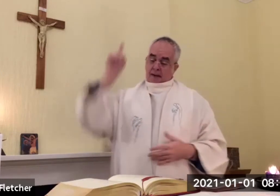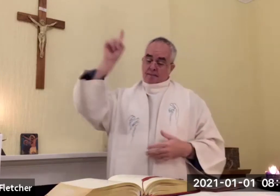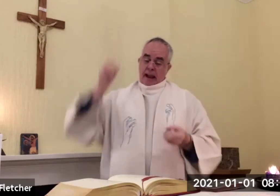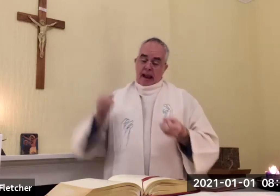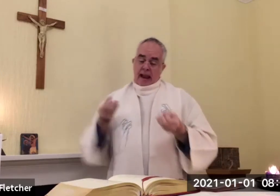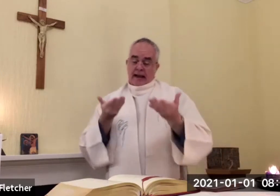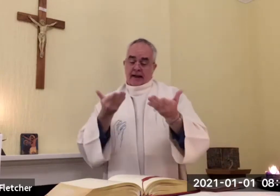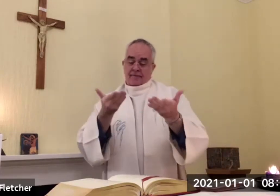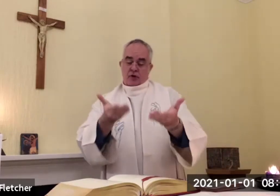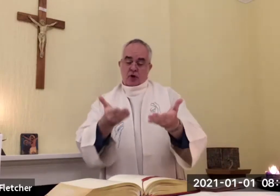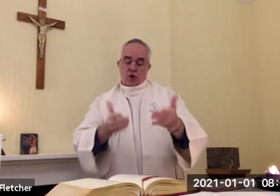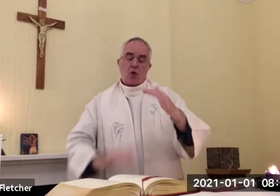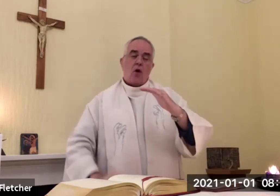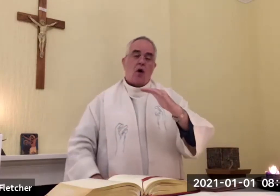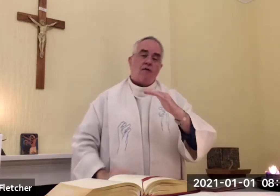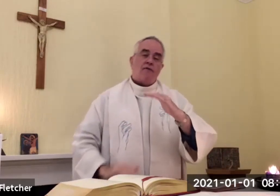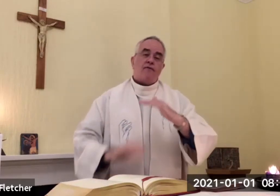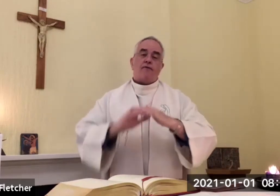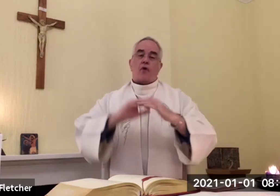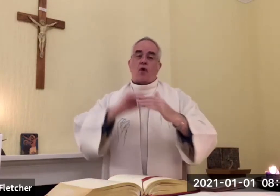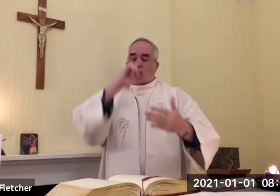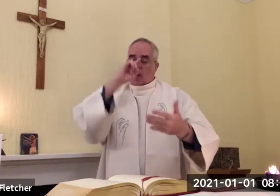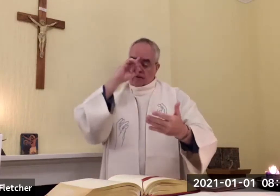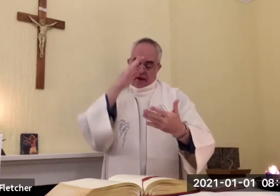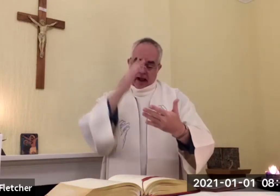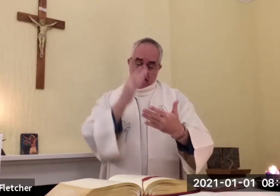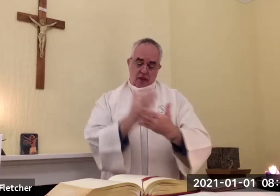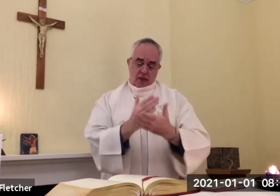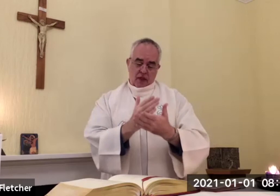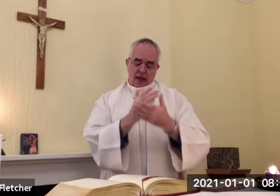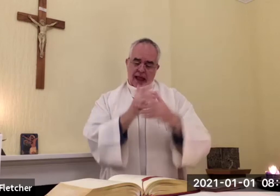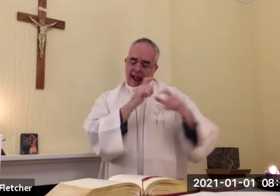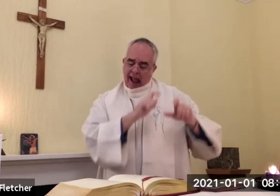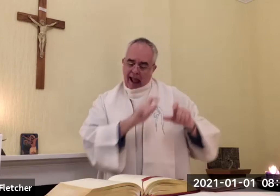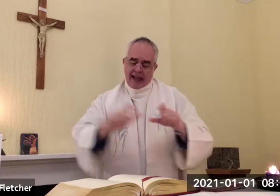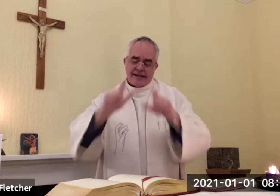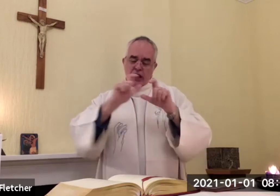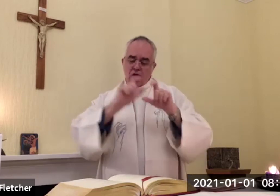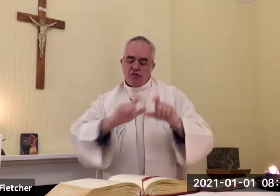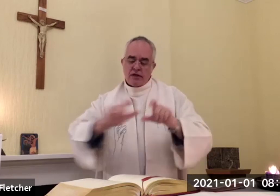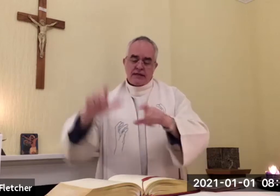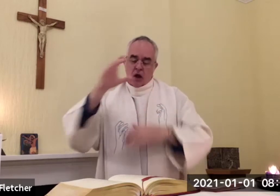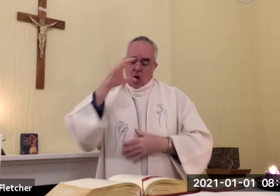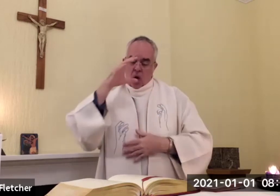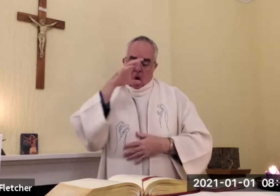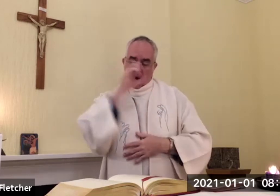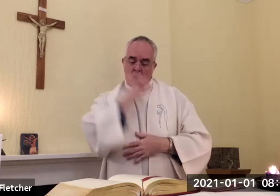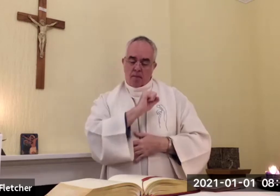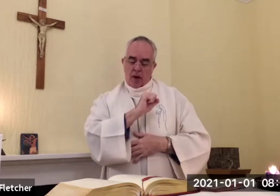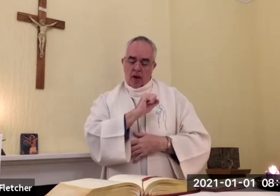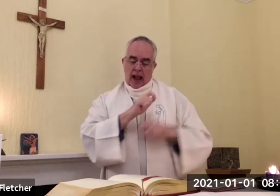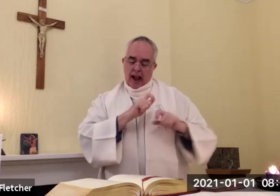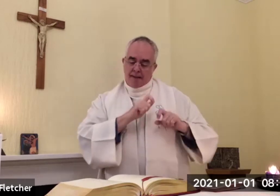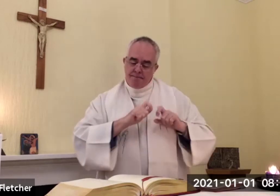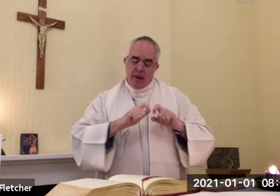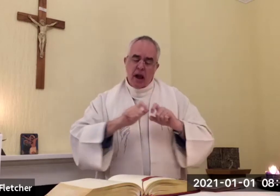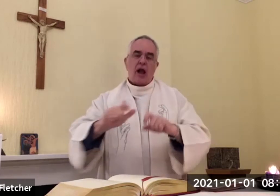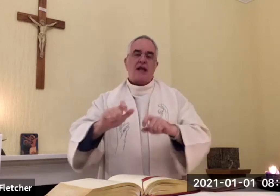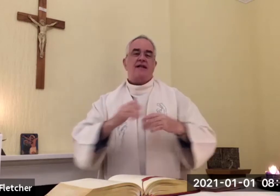May he give you full faith, enduring in hope,